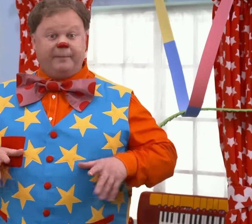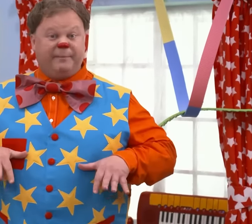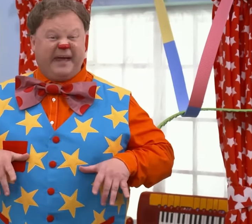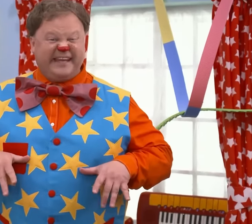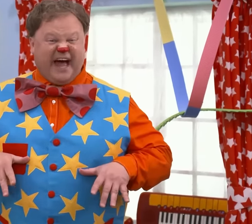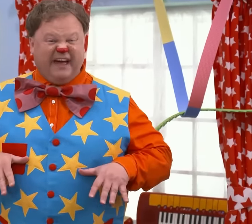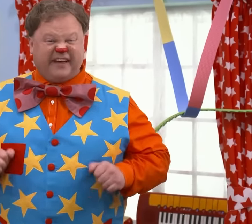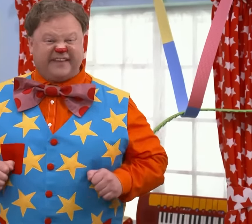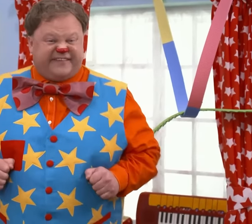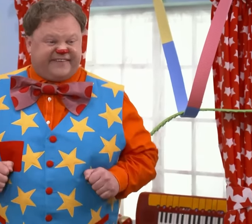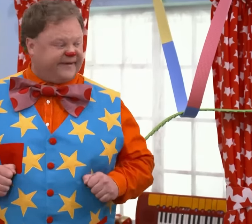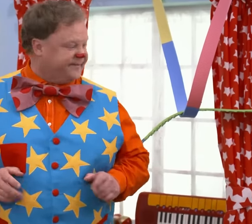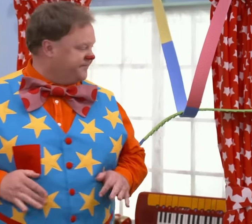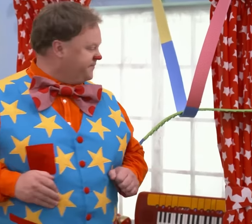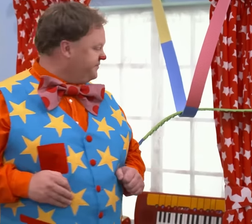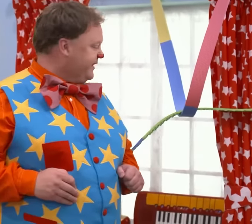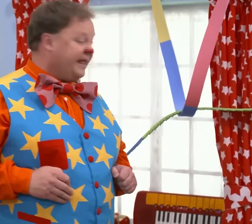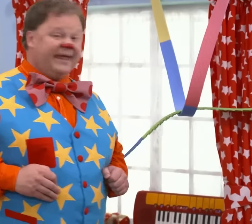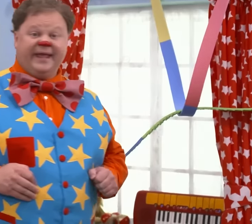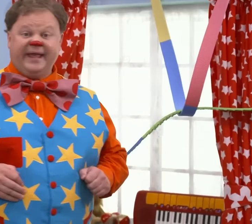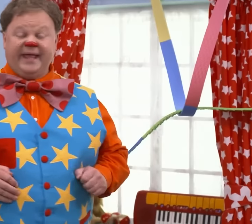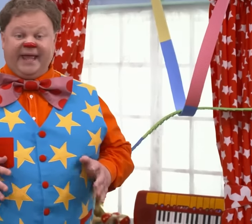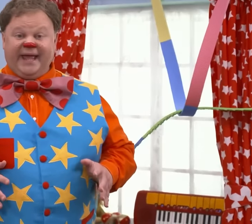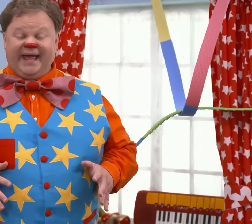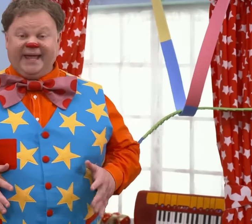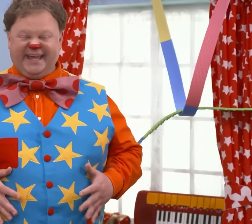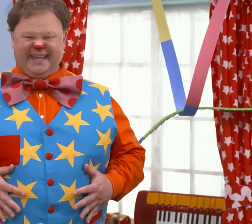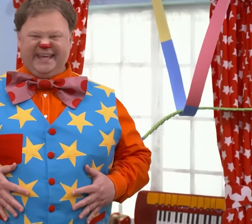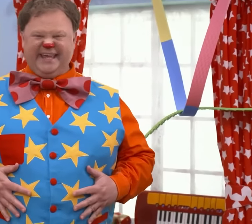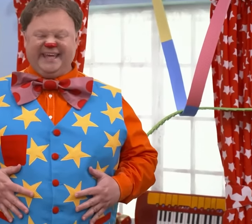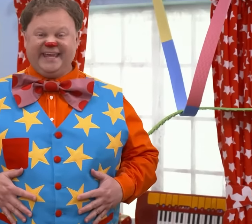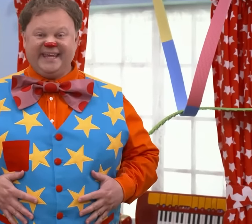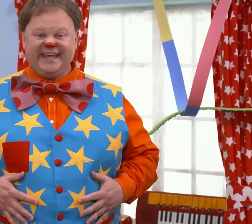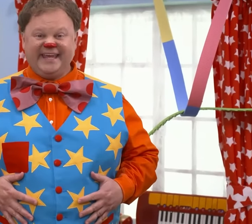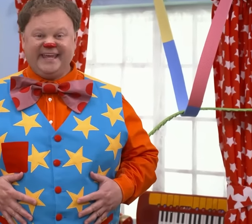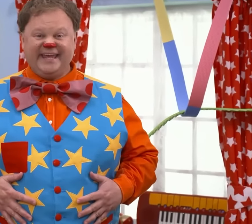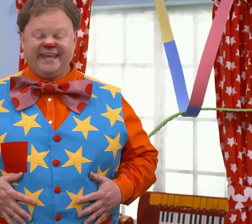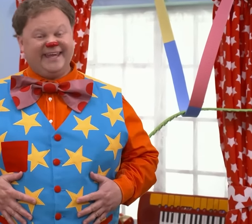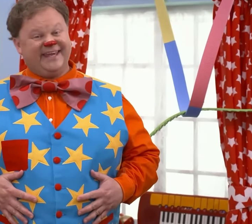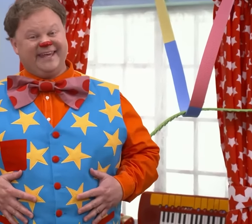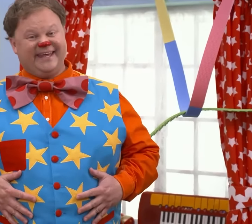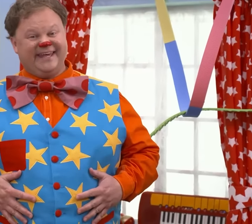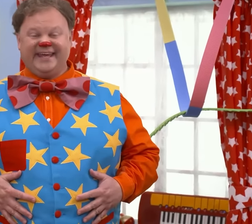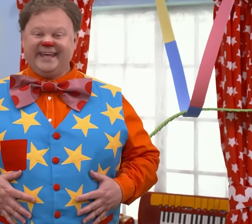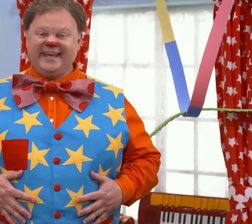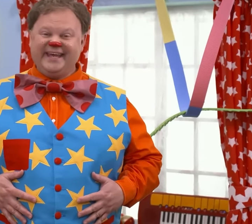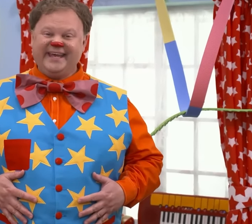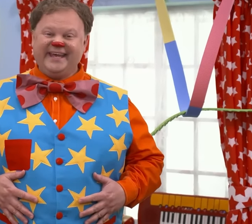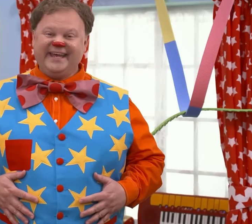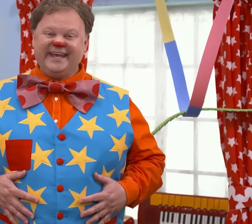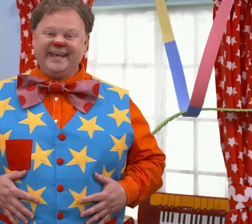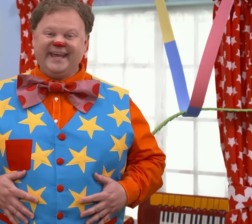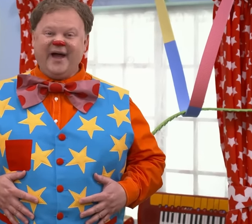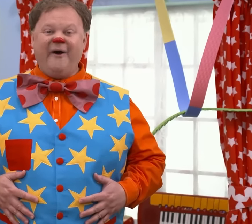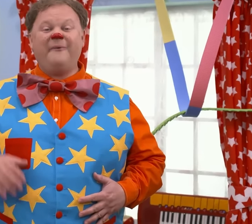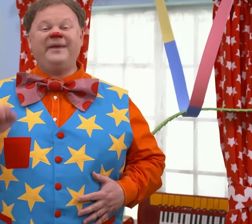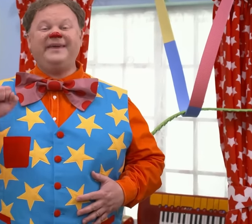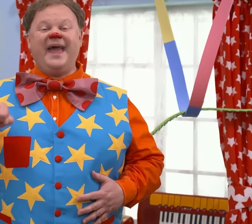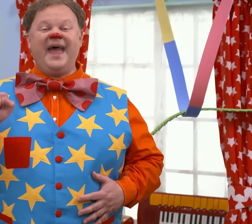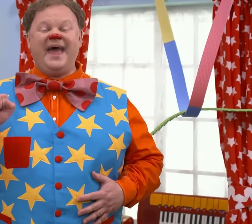a bit nervous. You'll be fine, Mr. Tumble. It's okay to be nervous, but roller coasters are fun. Oh,